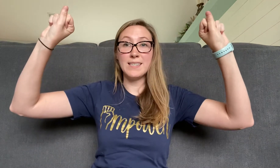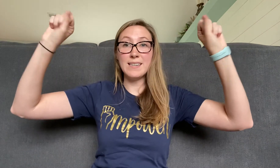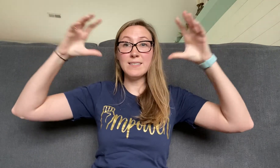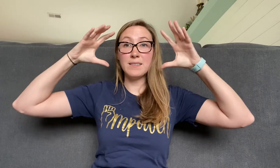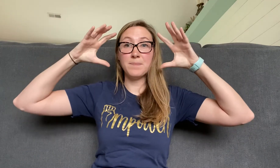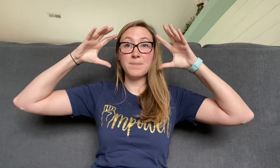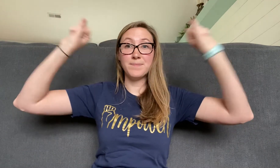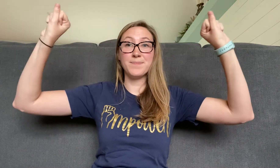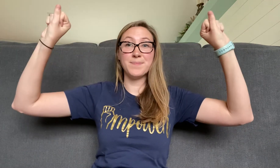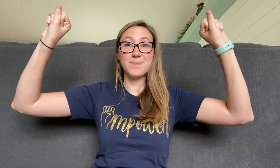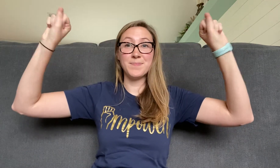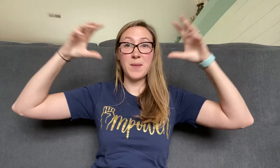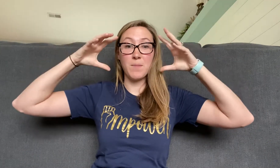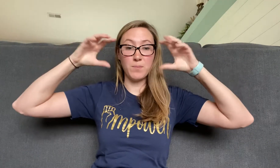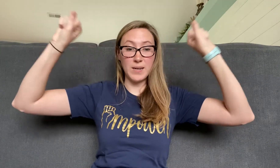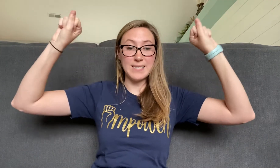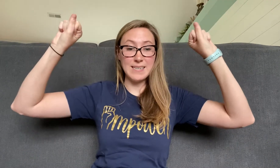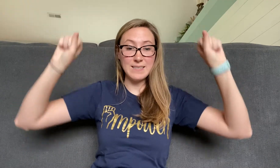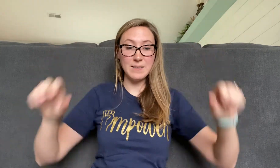president, president,